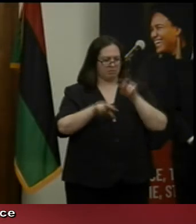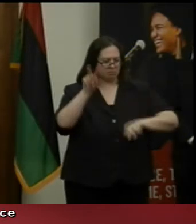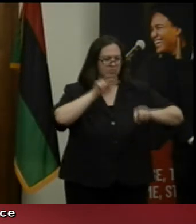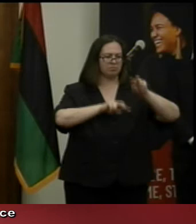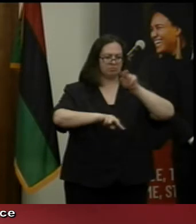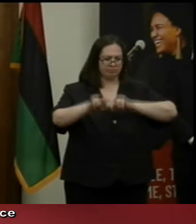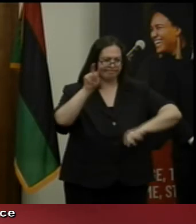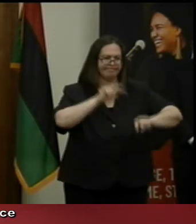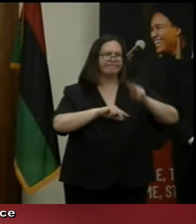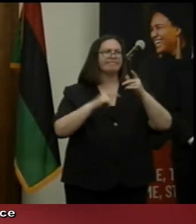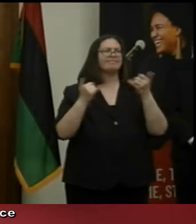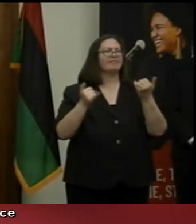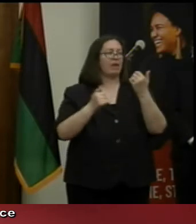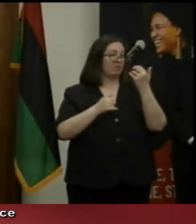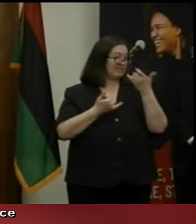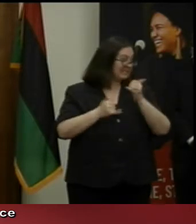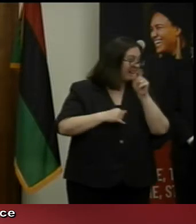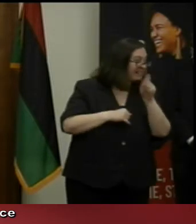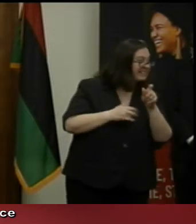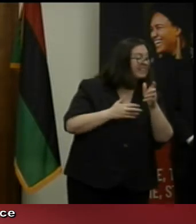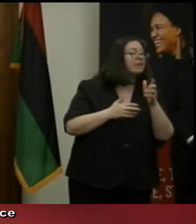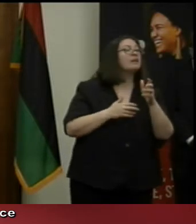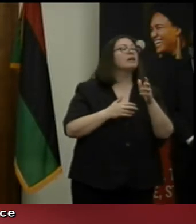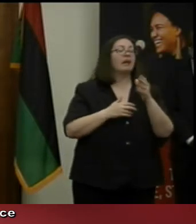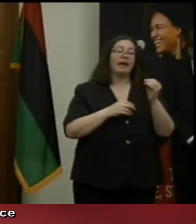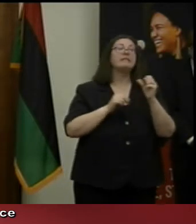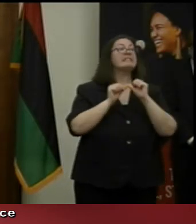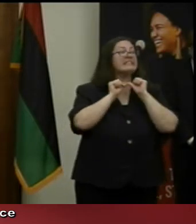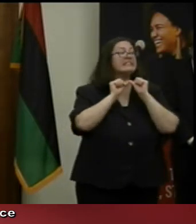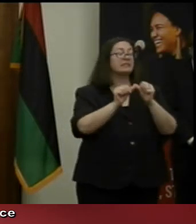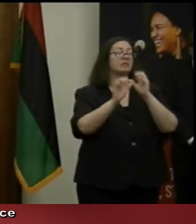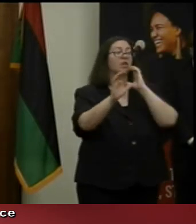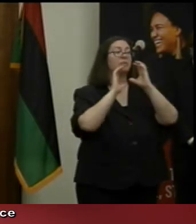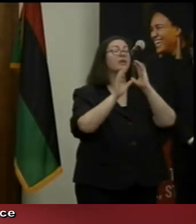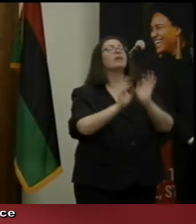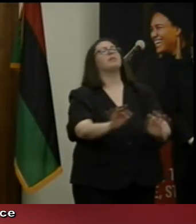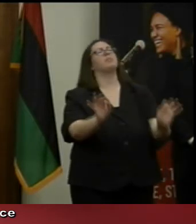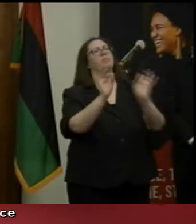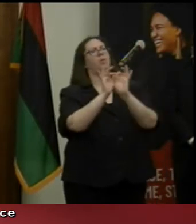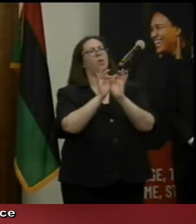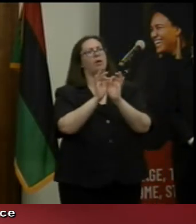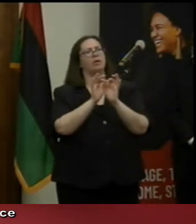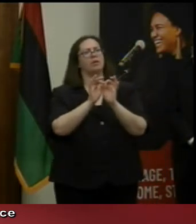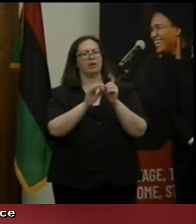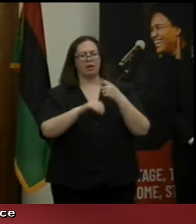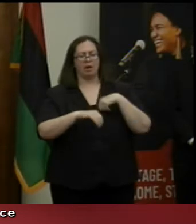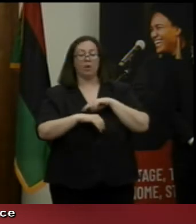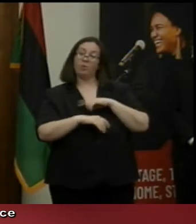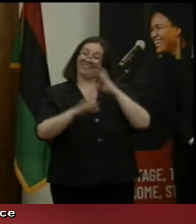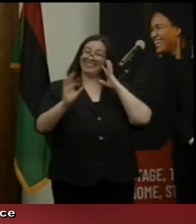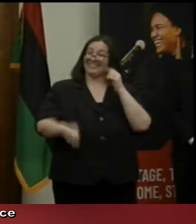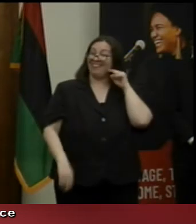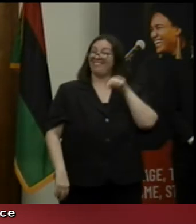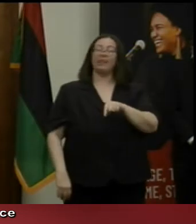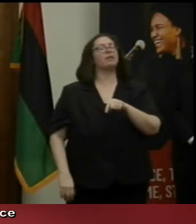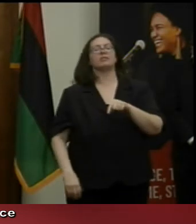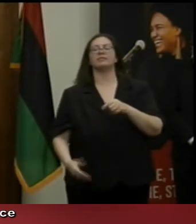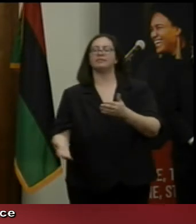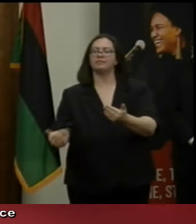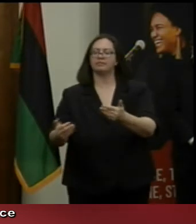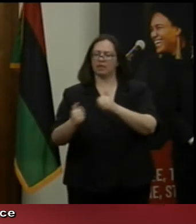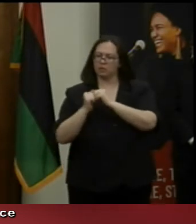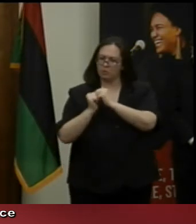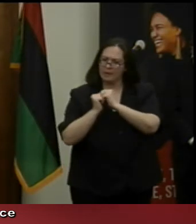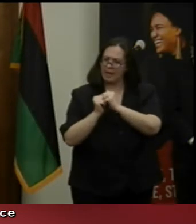communication, I think is so important. We've got to bring the public with us. And I think